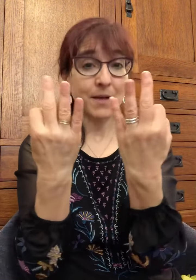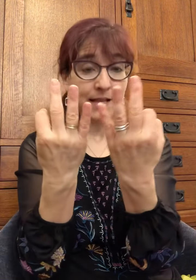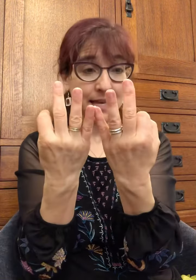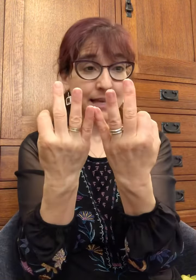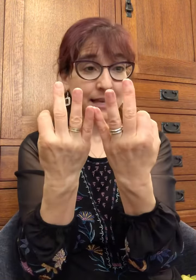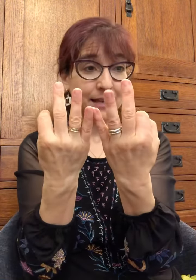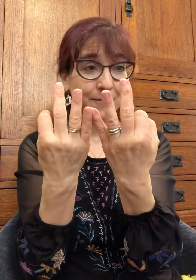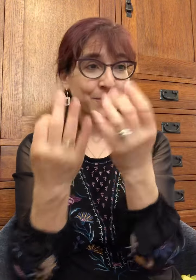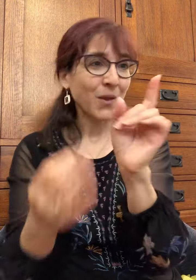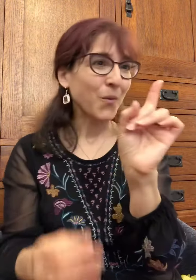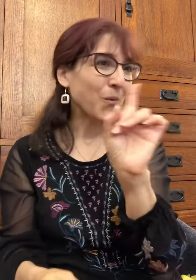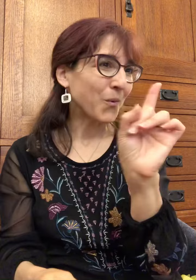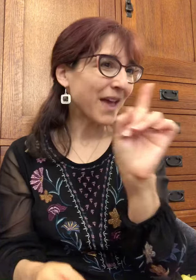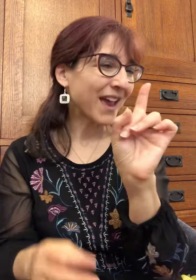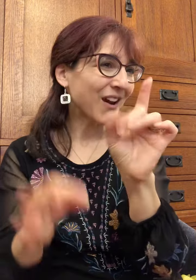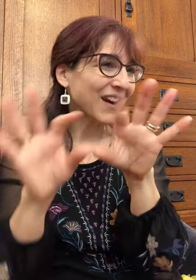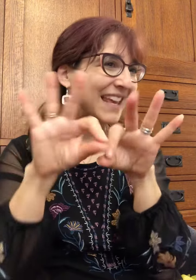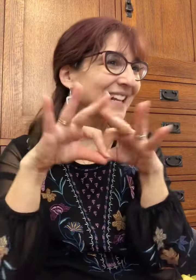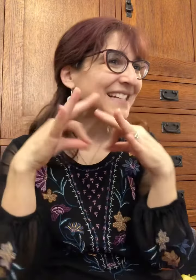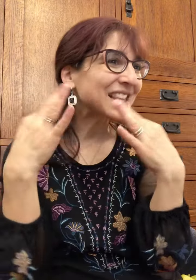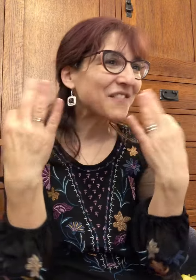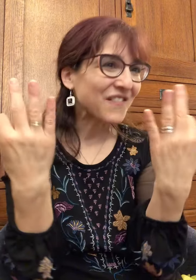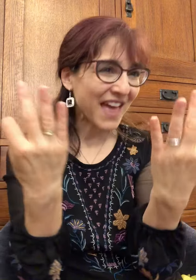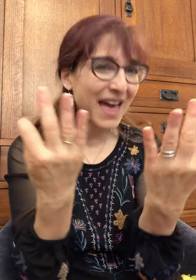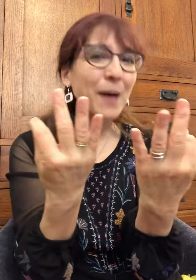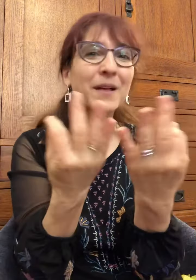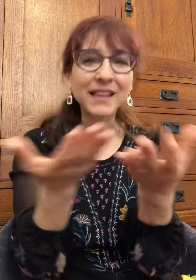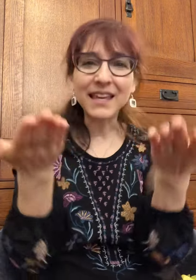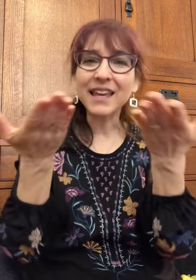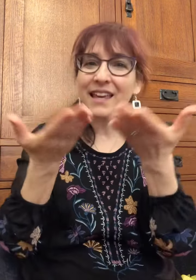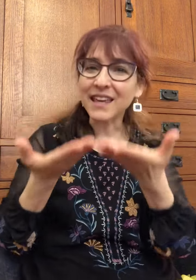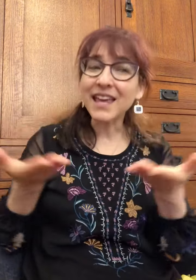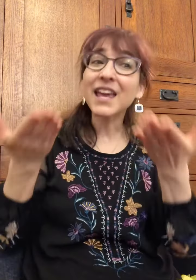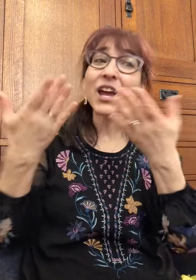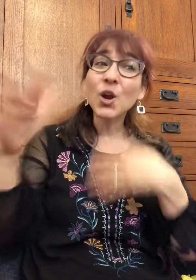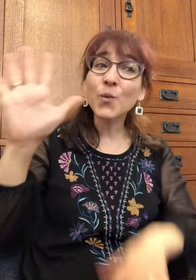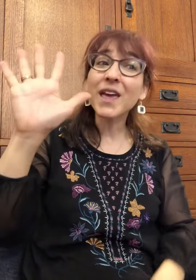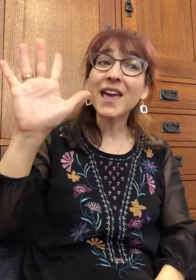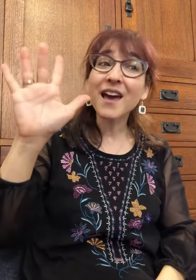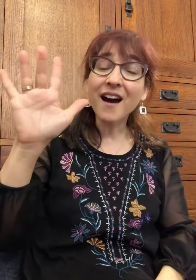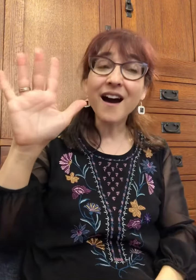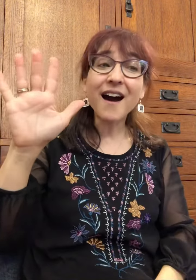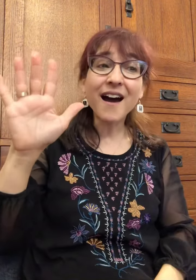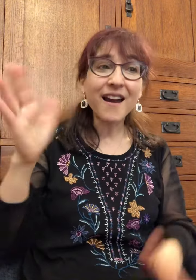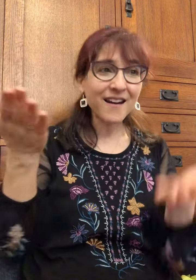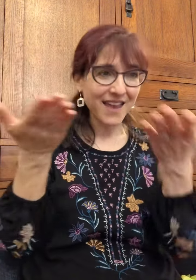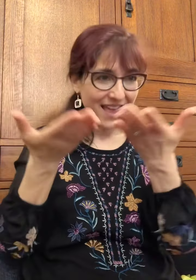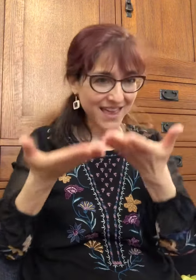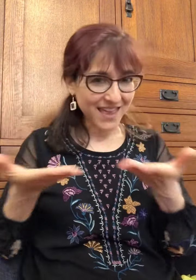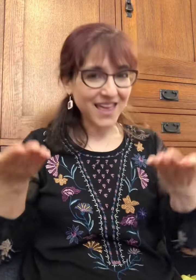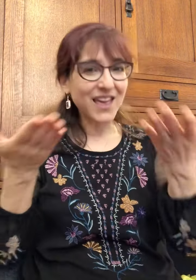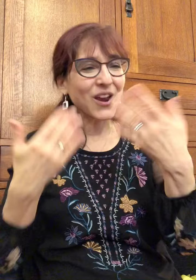family? Where is the family? Here we are. Here